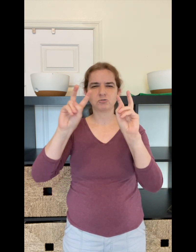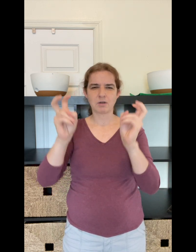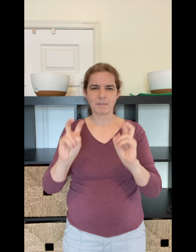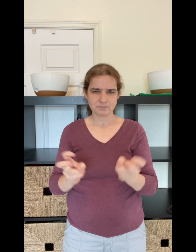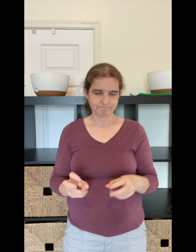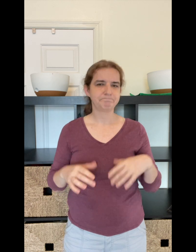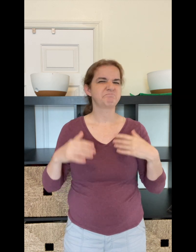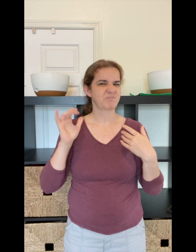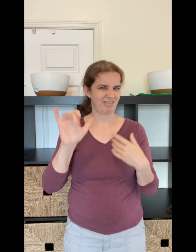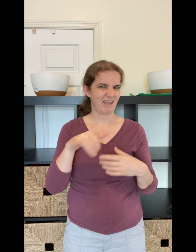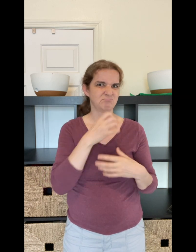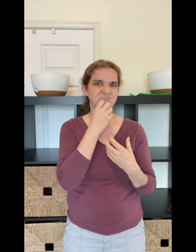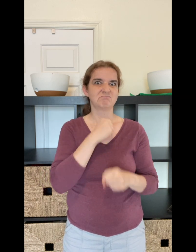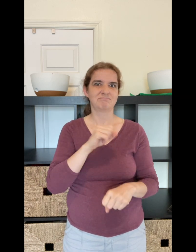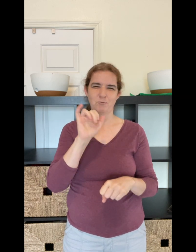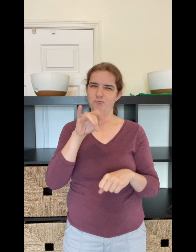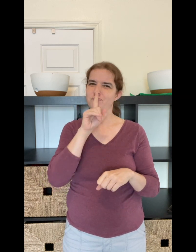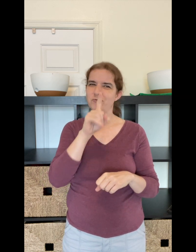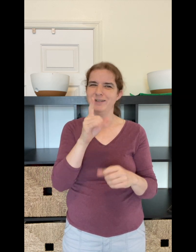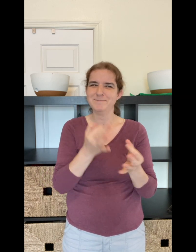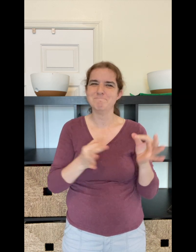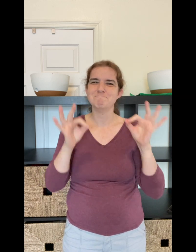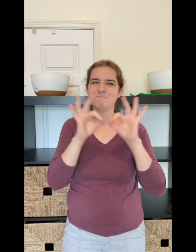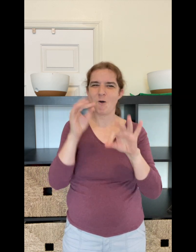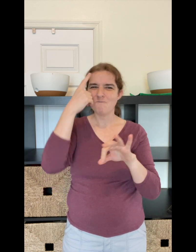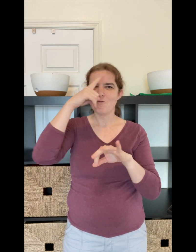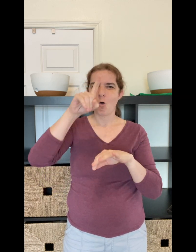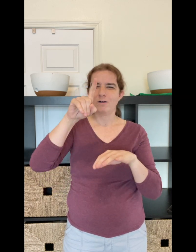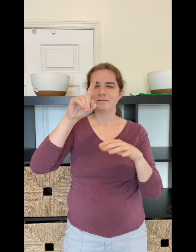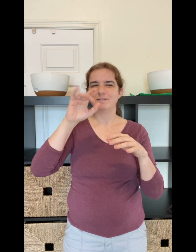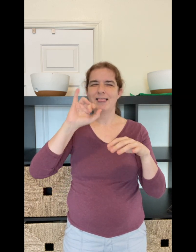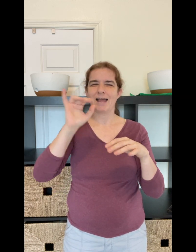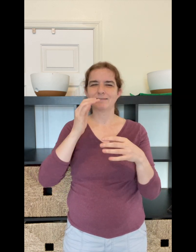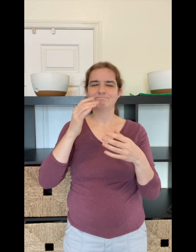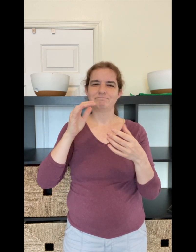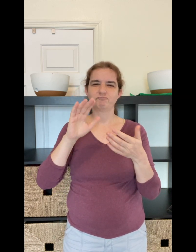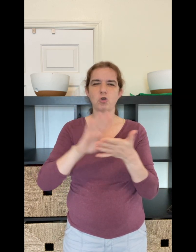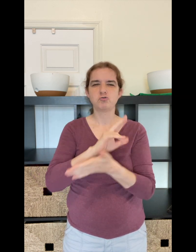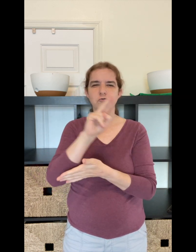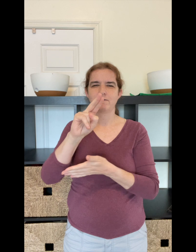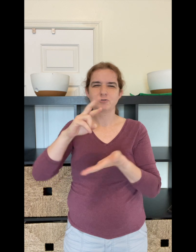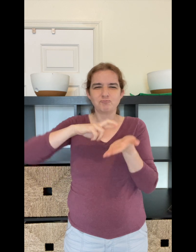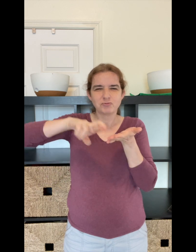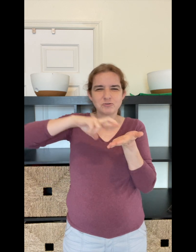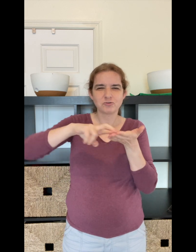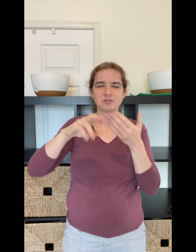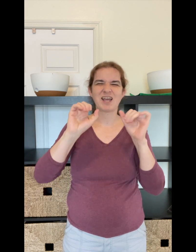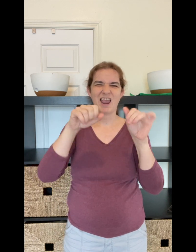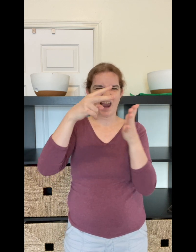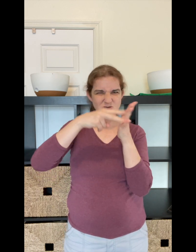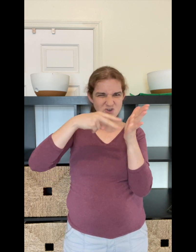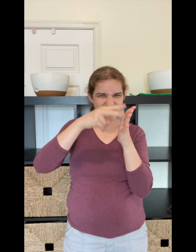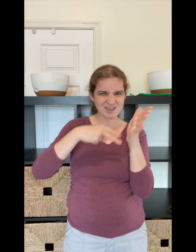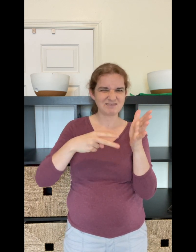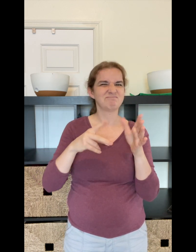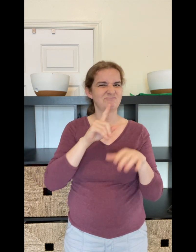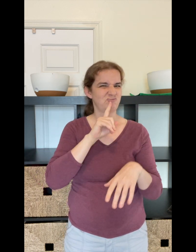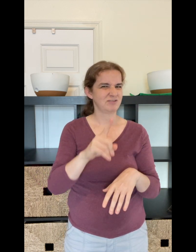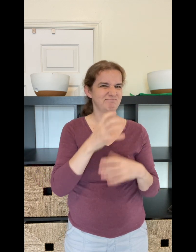different medical issues I really enjoy that. That's really important for like university research. You can read